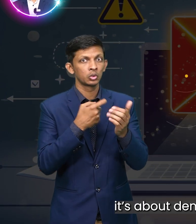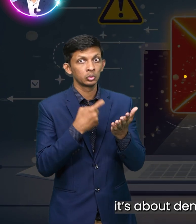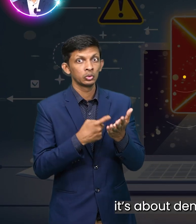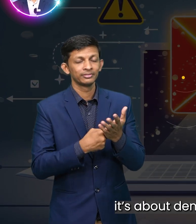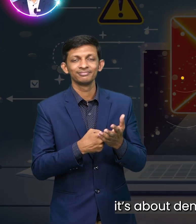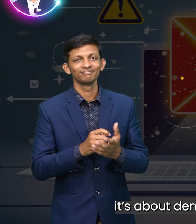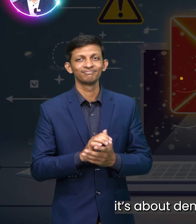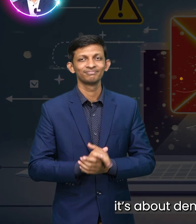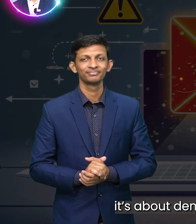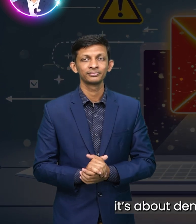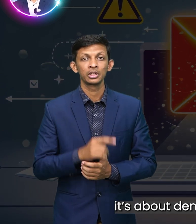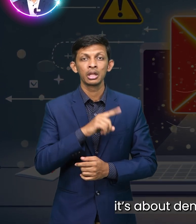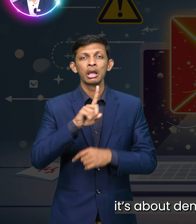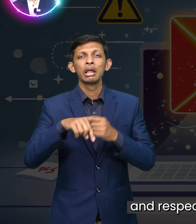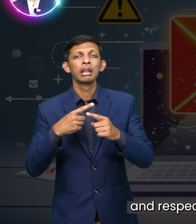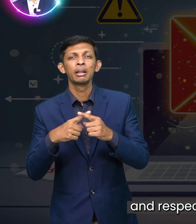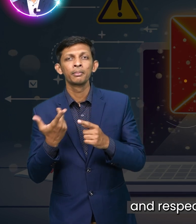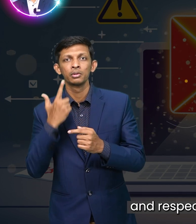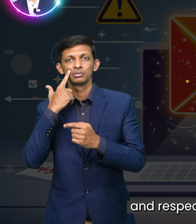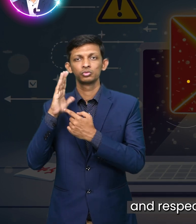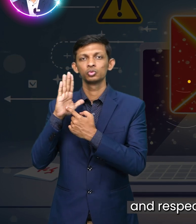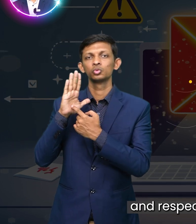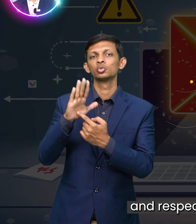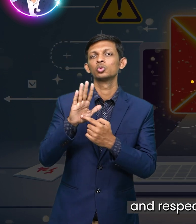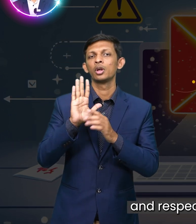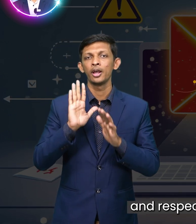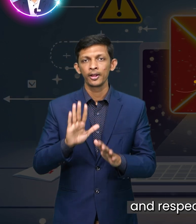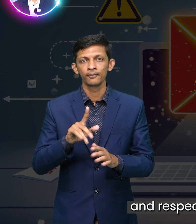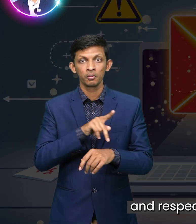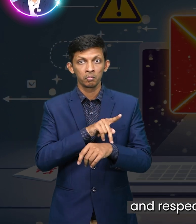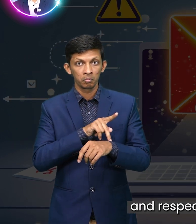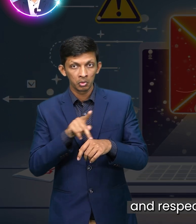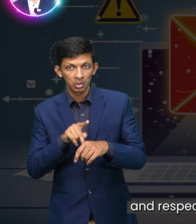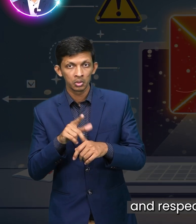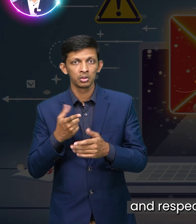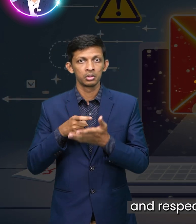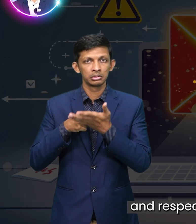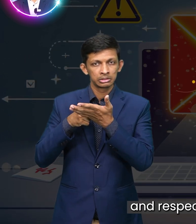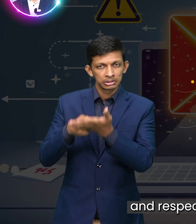It's about demonstrating professionalism and respect in your communication.